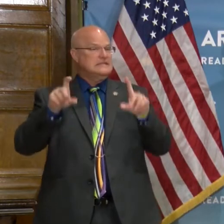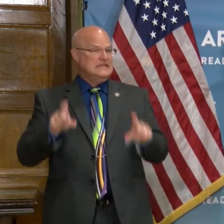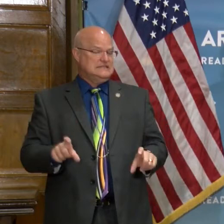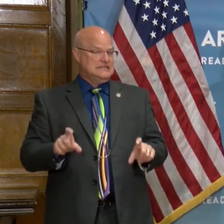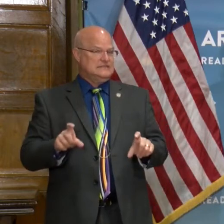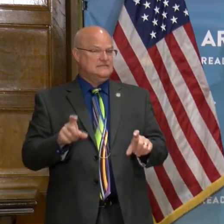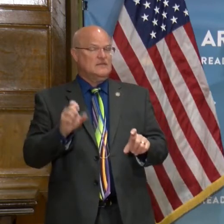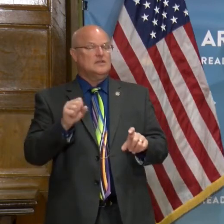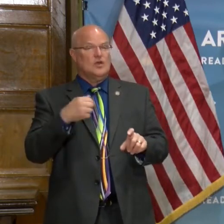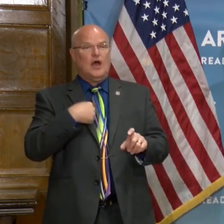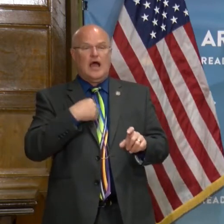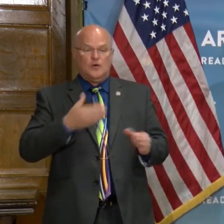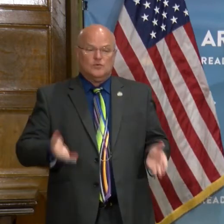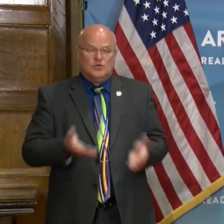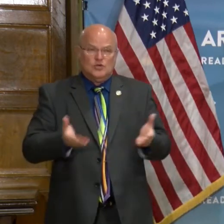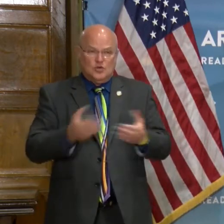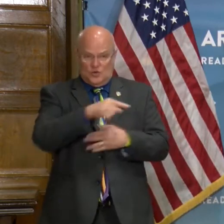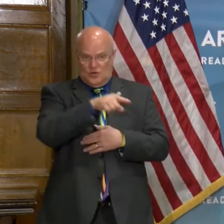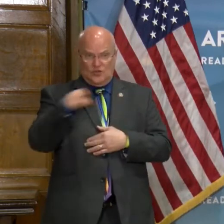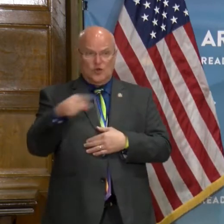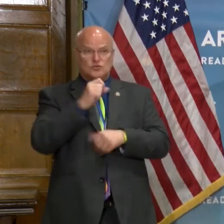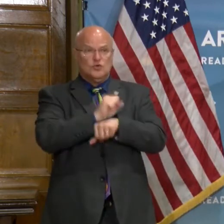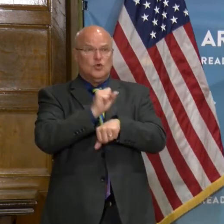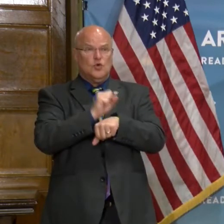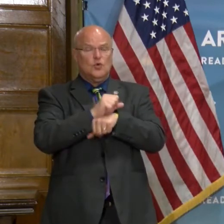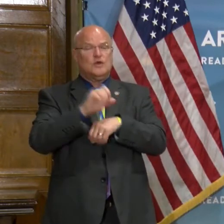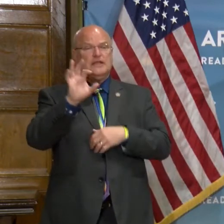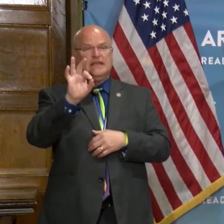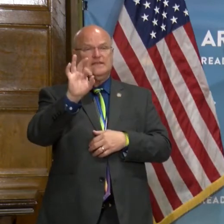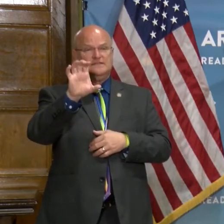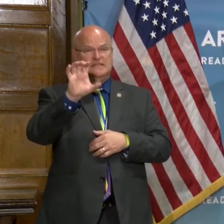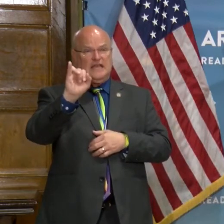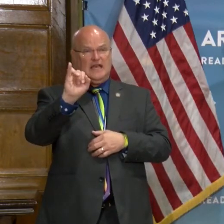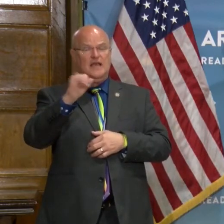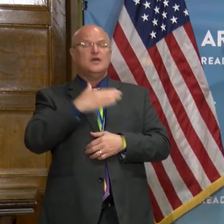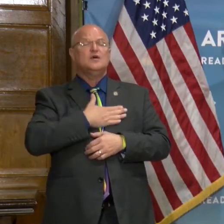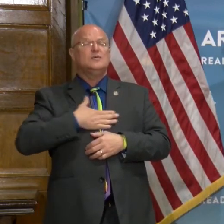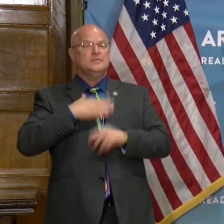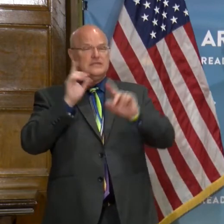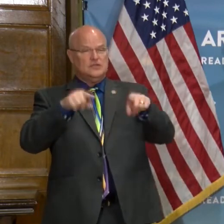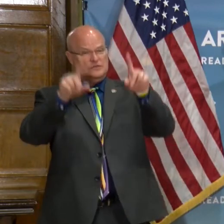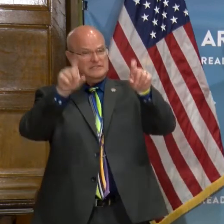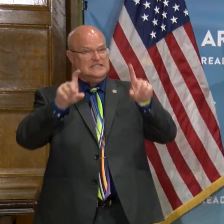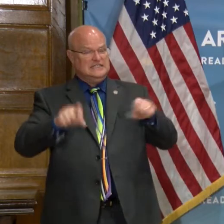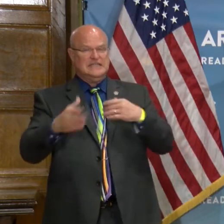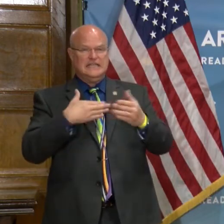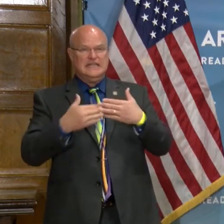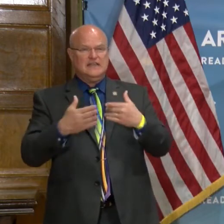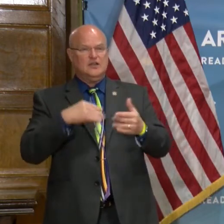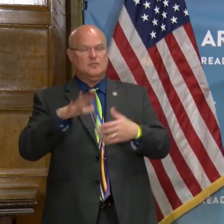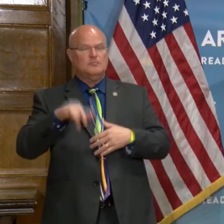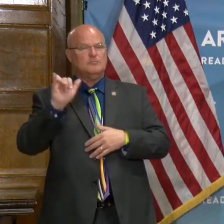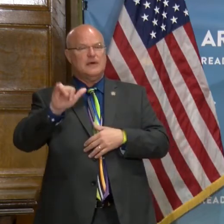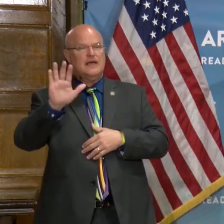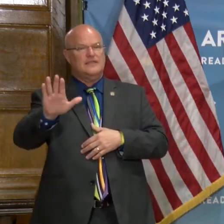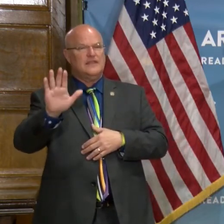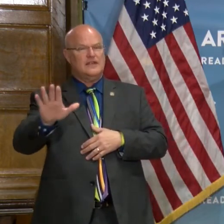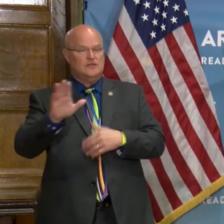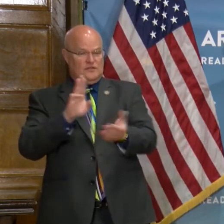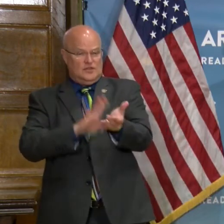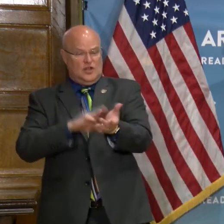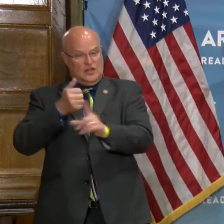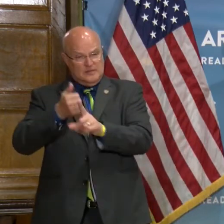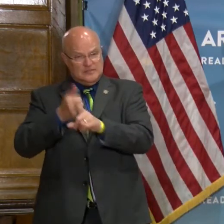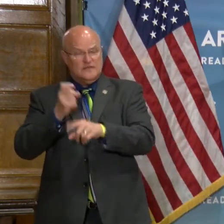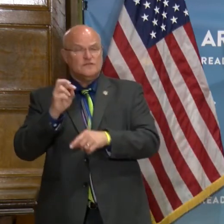tested. And I would encourage those who work at the FCI there to get tested, either by their private